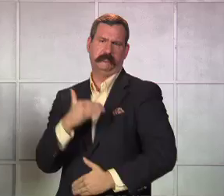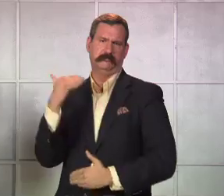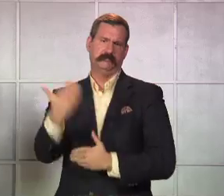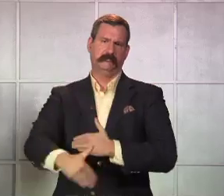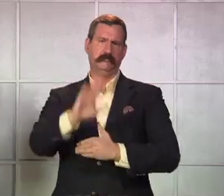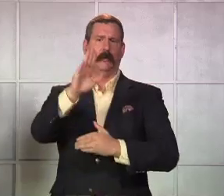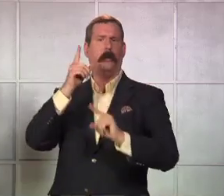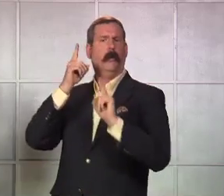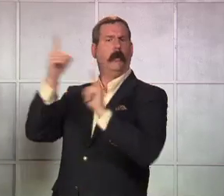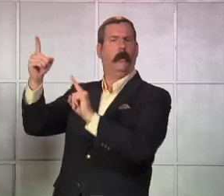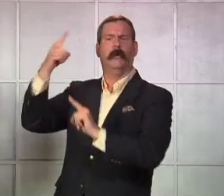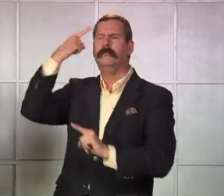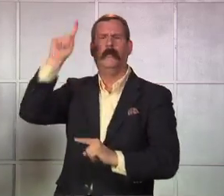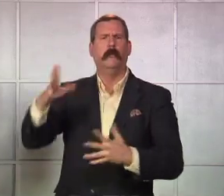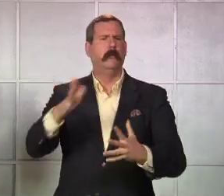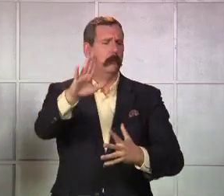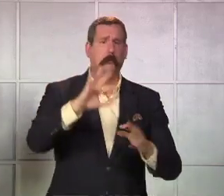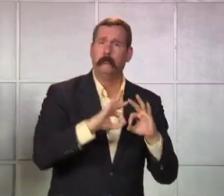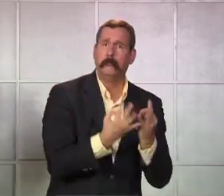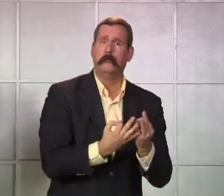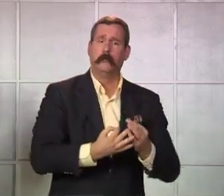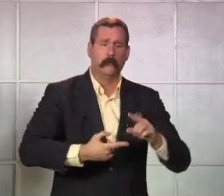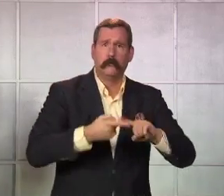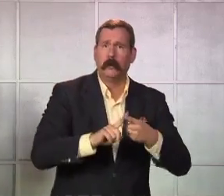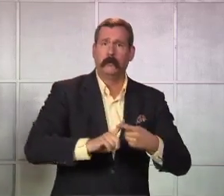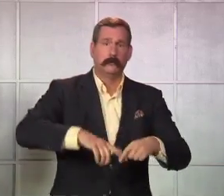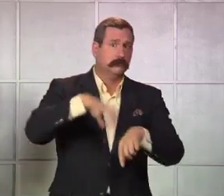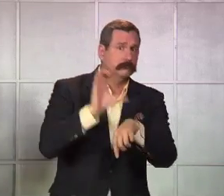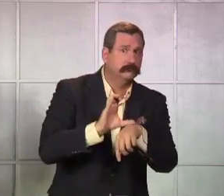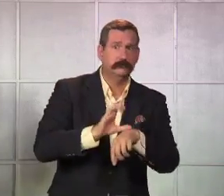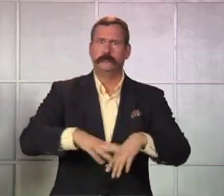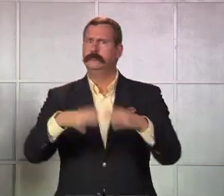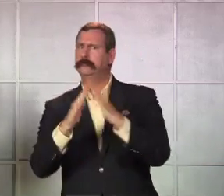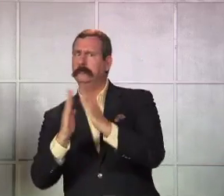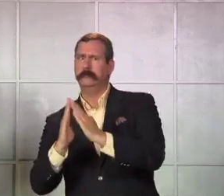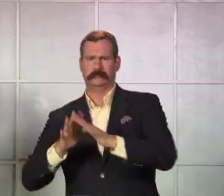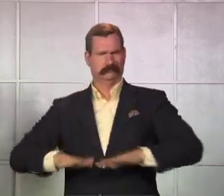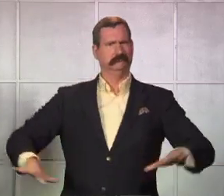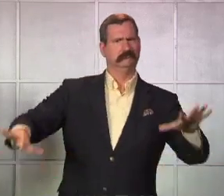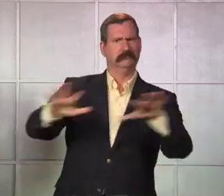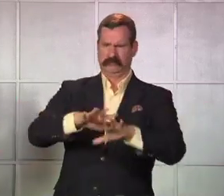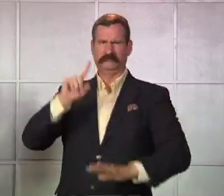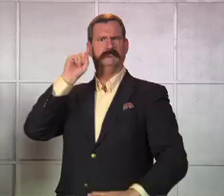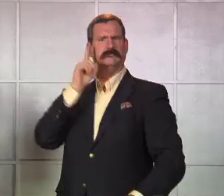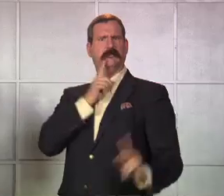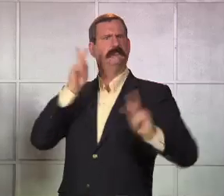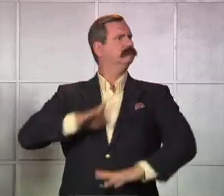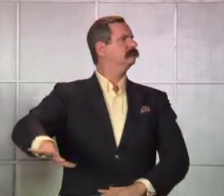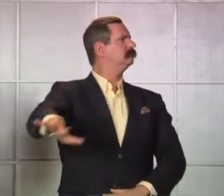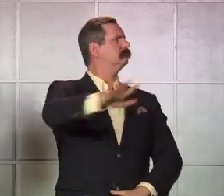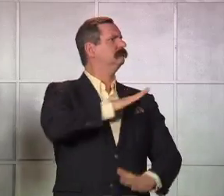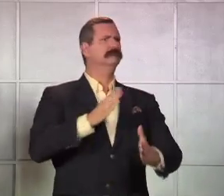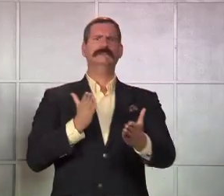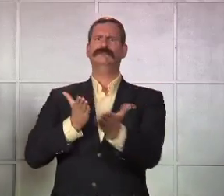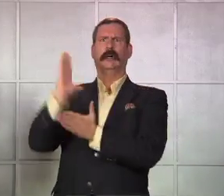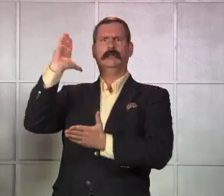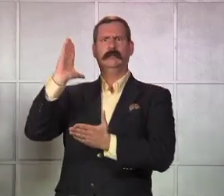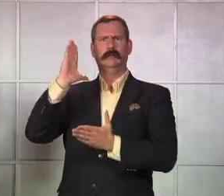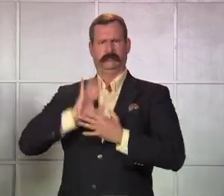group will progress toward your goal. Whether it is with a family, friends, your church, your community, deaf people's rights, or whatever, it